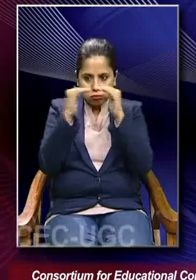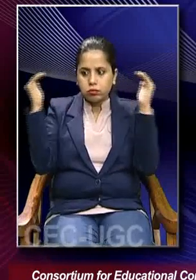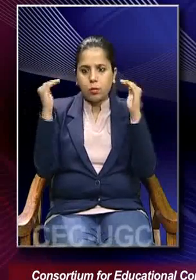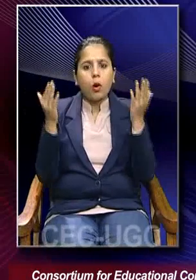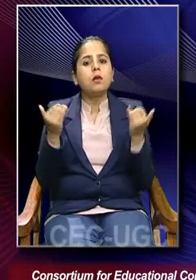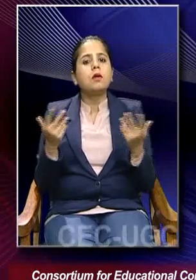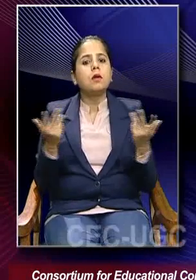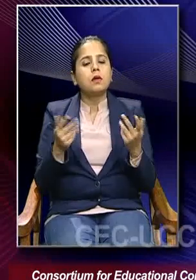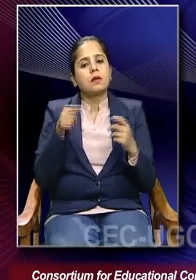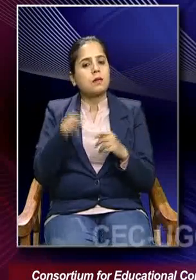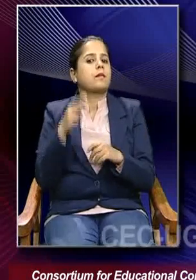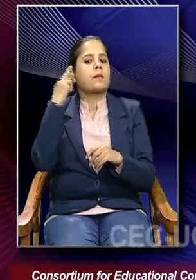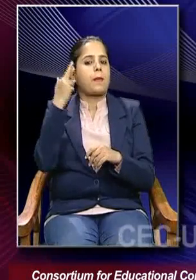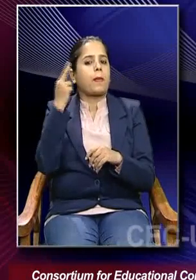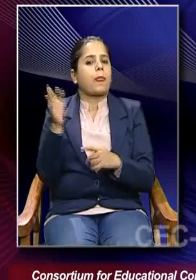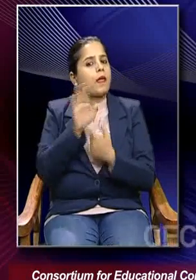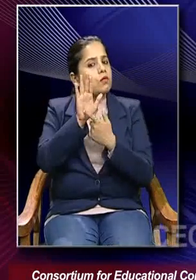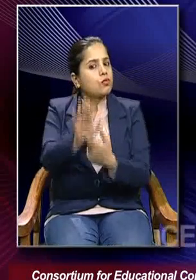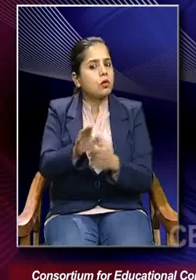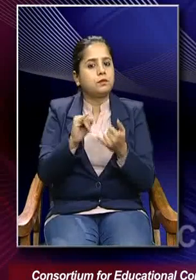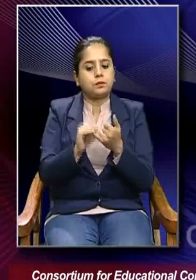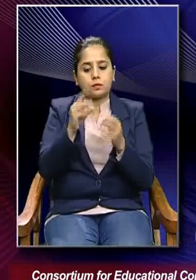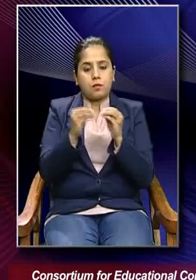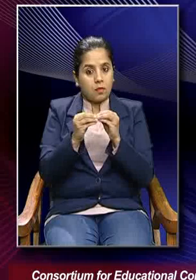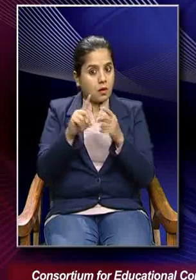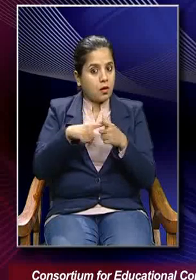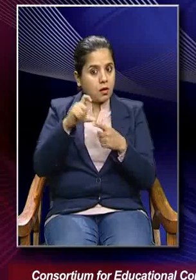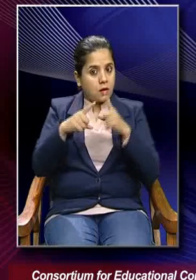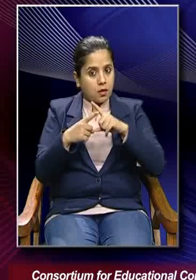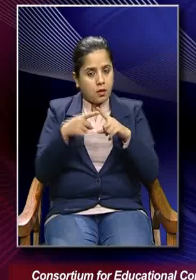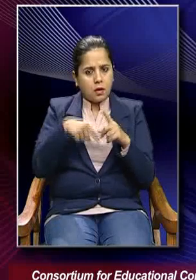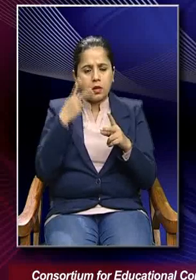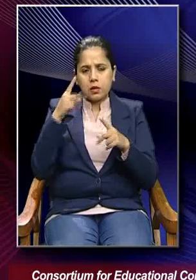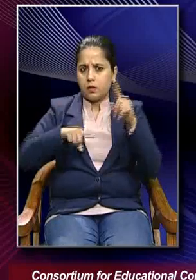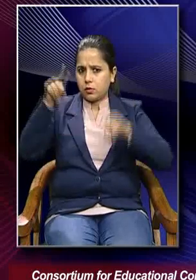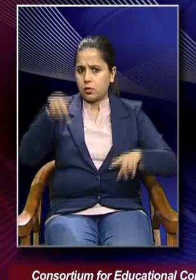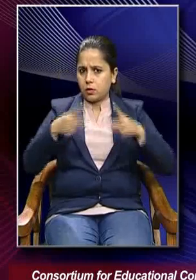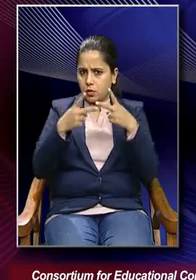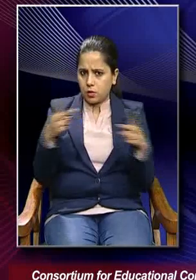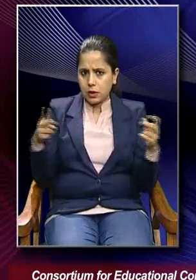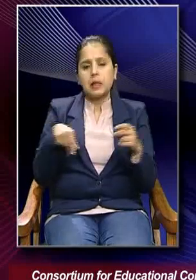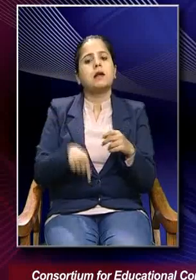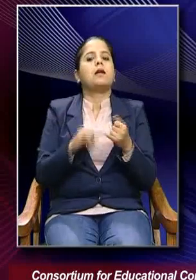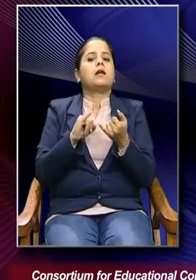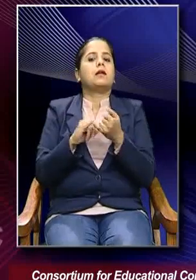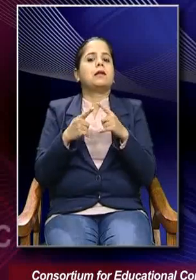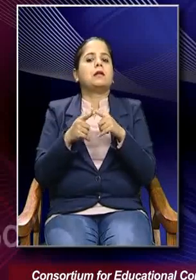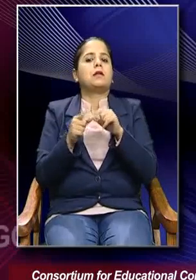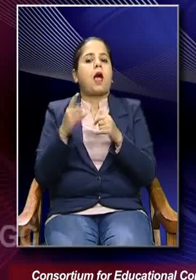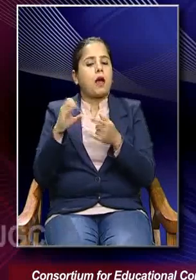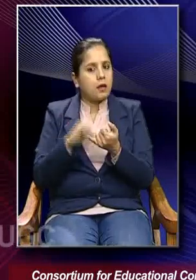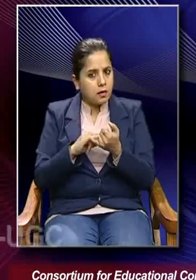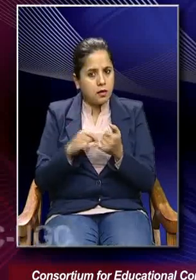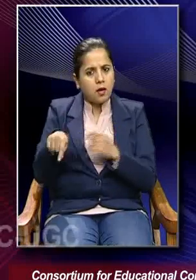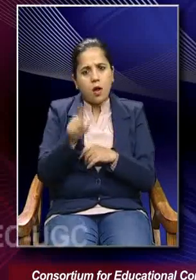And therefore, he divided the subject matter into dynamic and static. The dynamic, as the